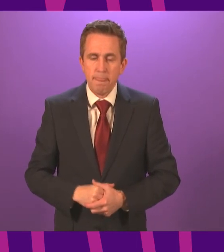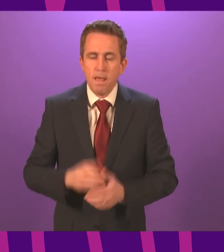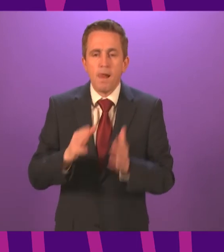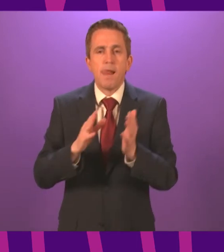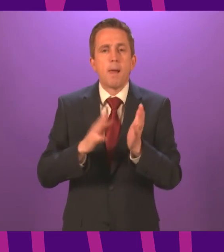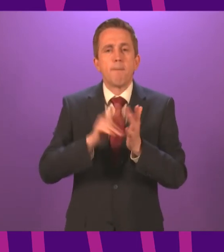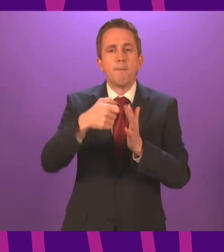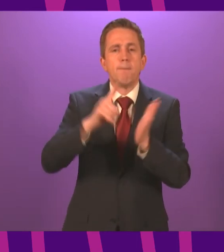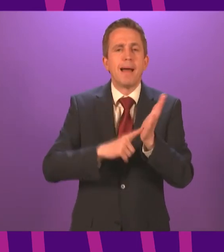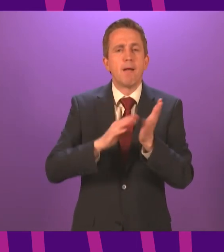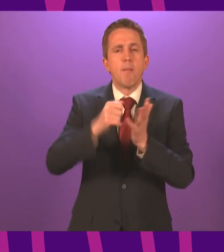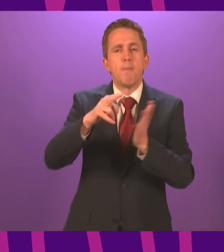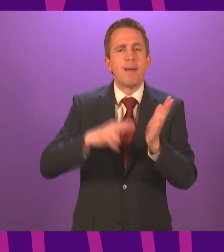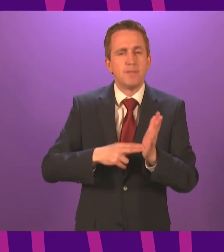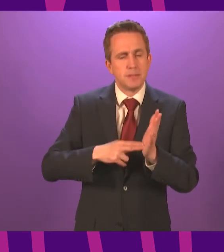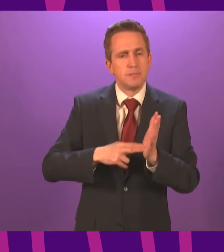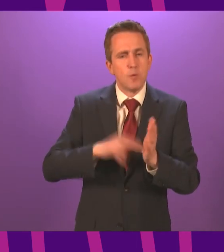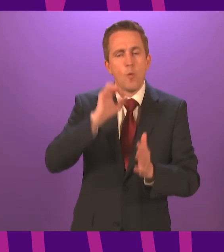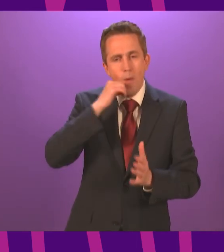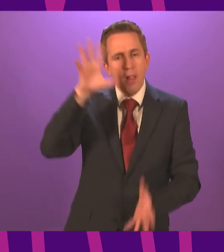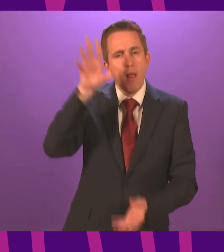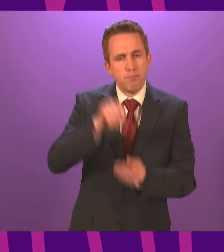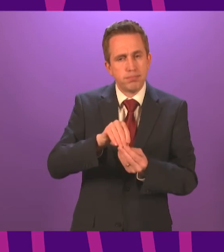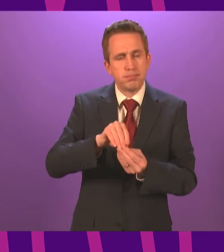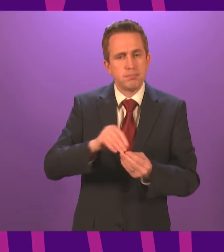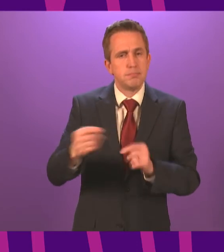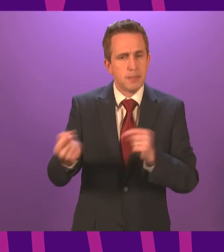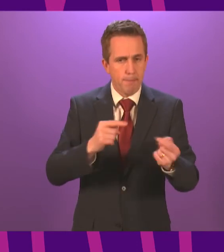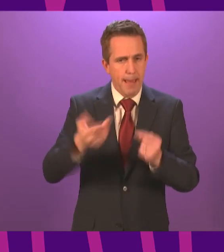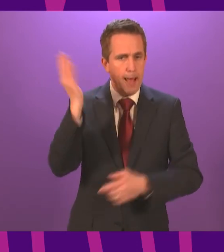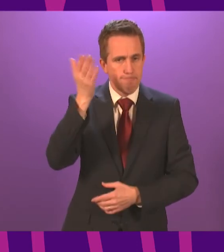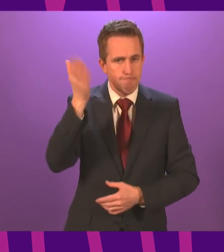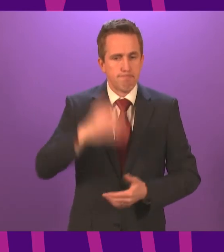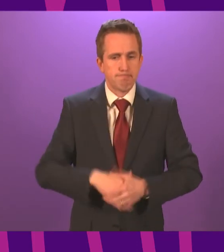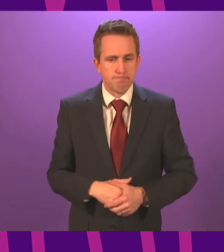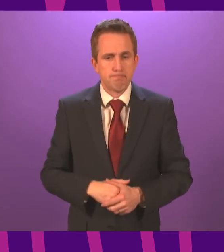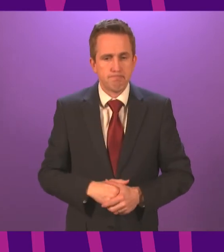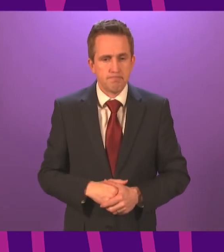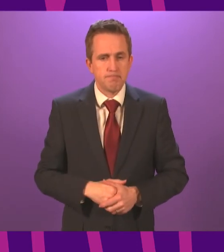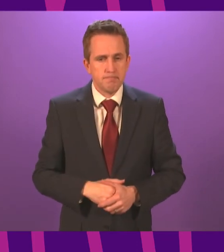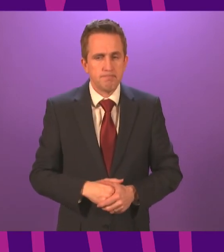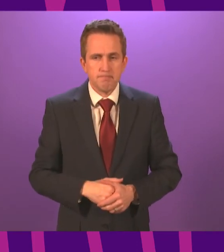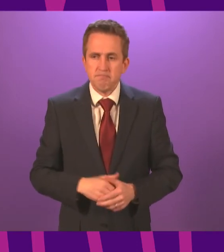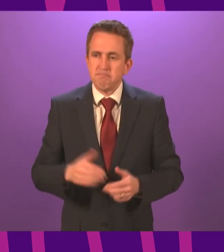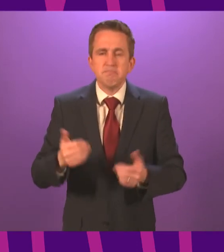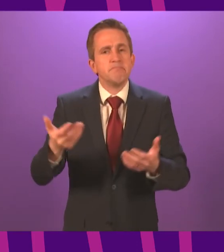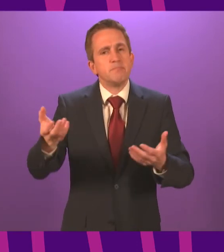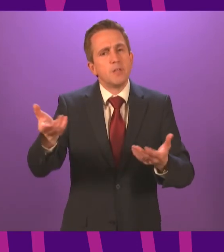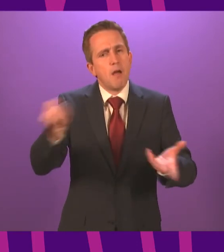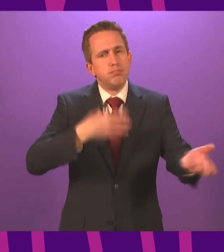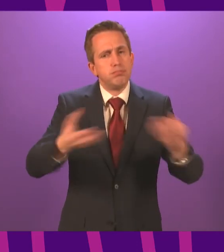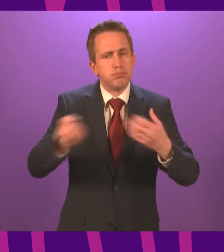debate? Thank you, Presiding Officer, and can I thank everyone for their contribution in the course of the debate here